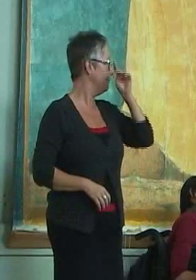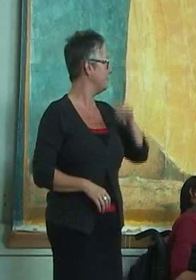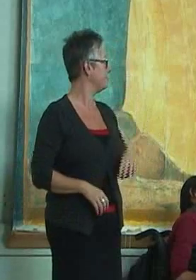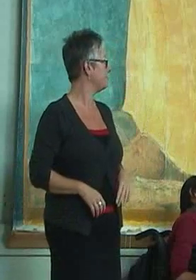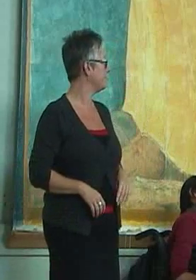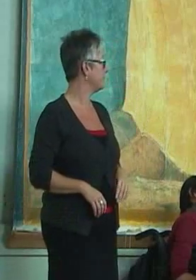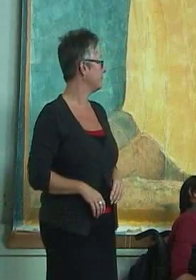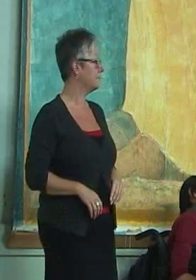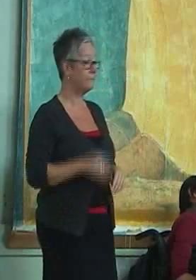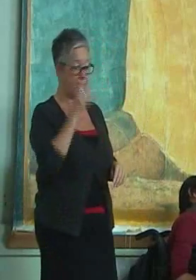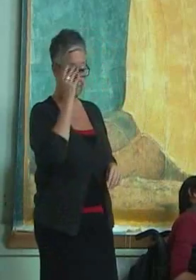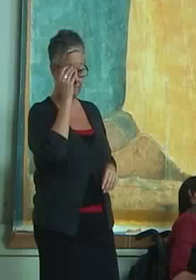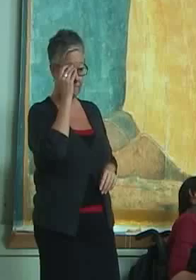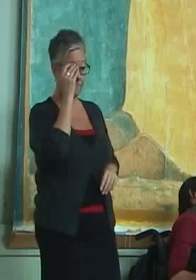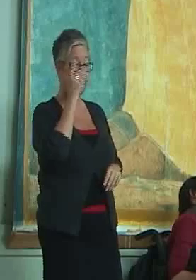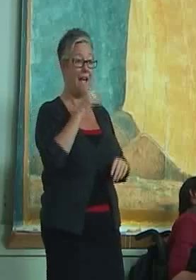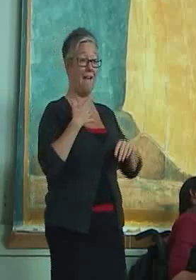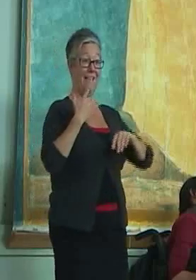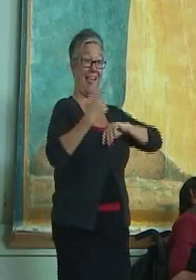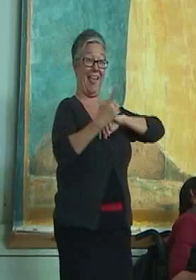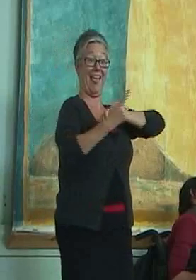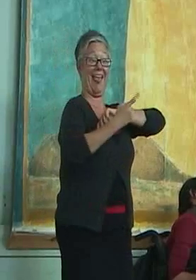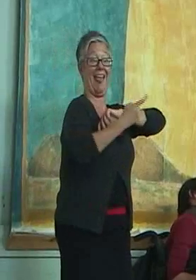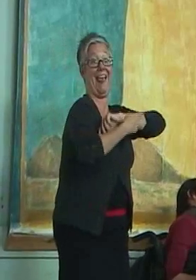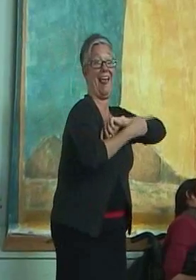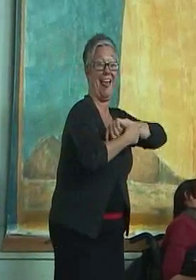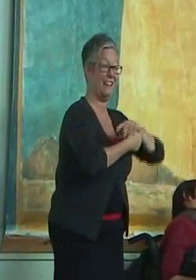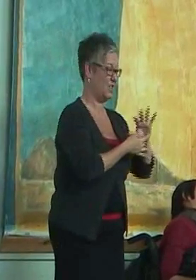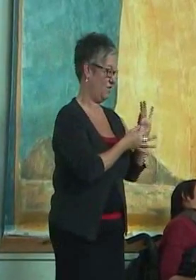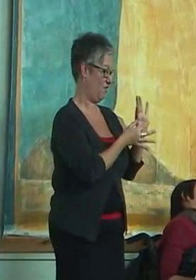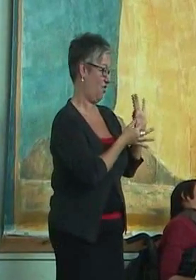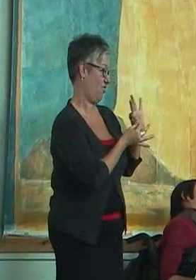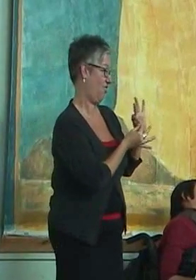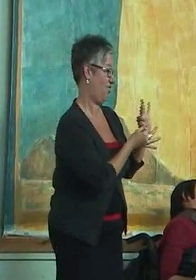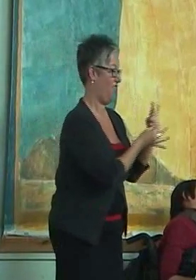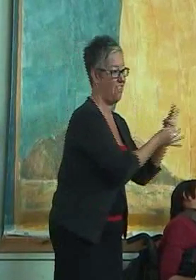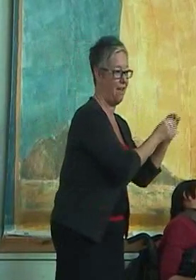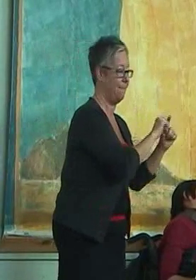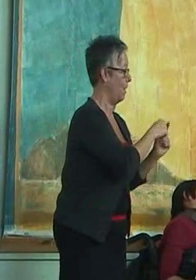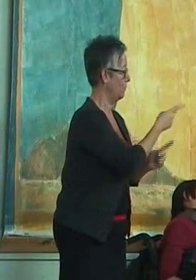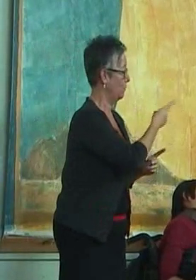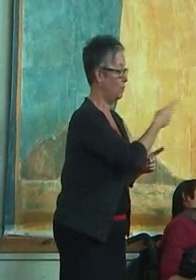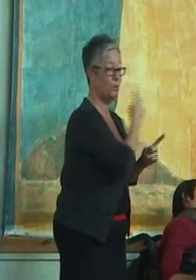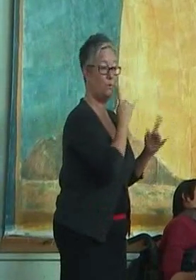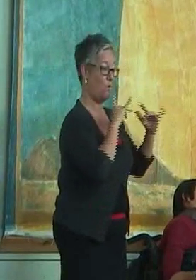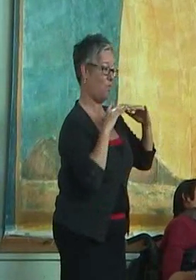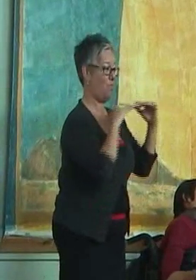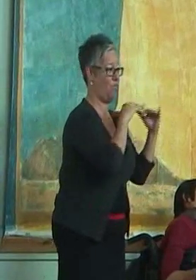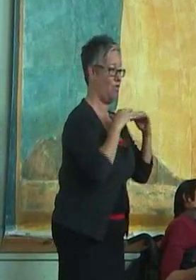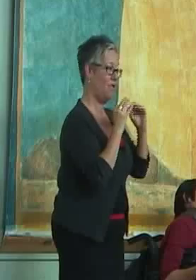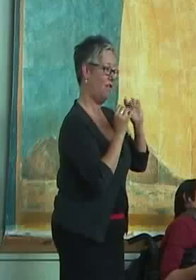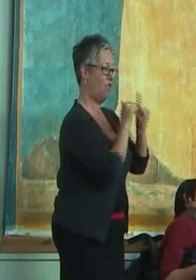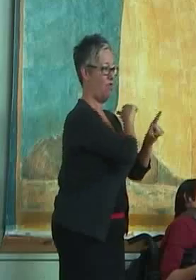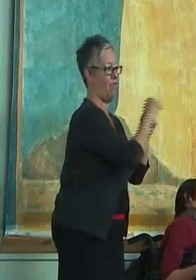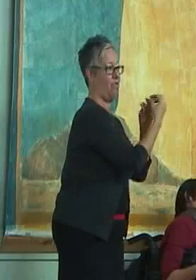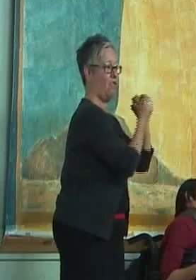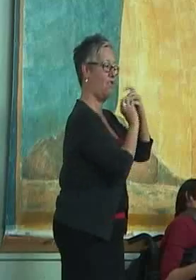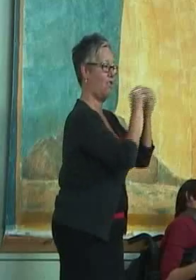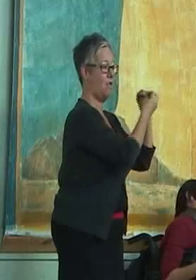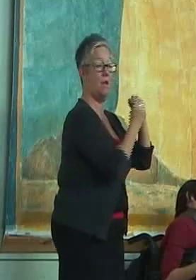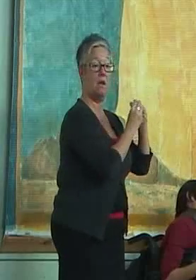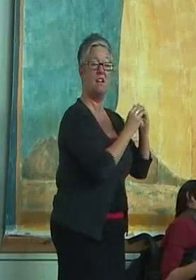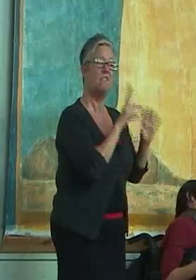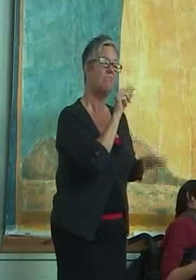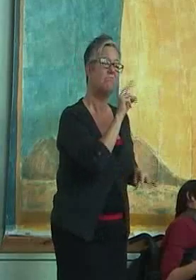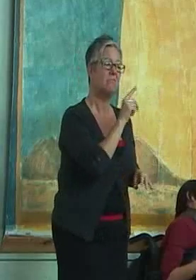Well, tempting as it might be, I'm not going to engage in war of words with these two gentlemen, because they are not the enemy